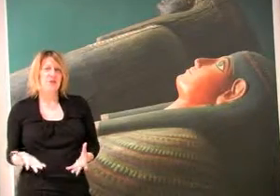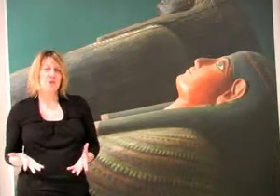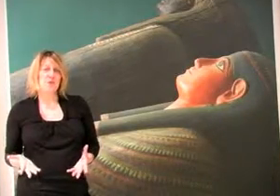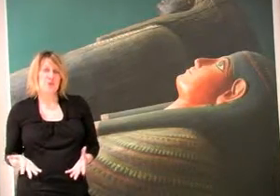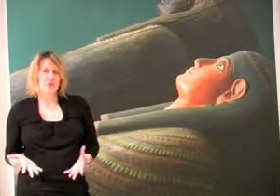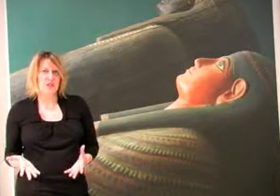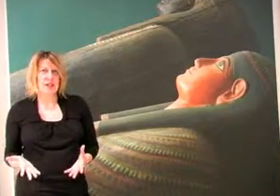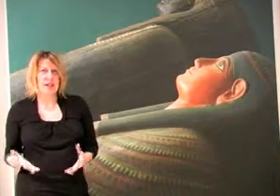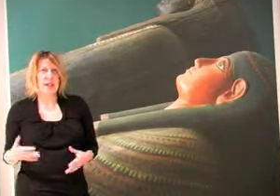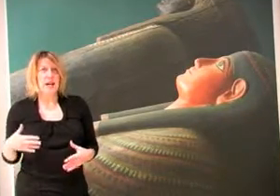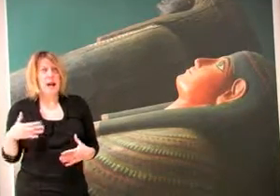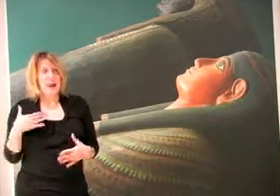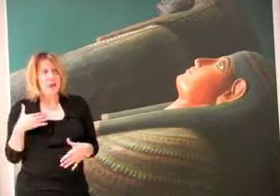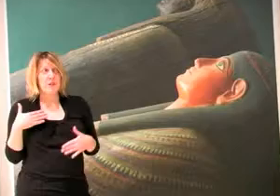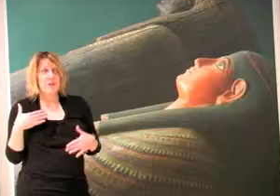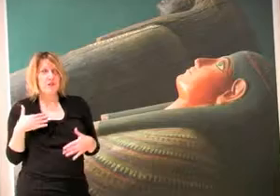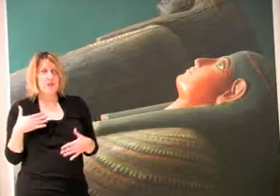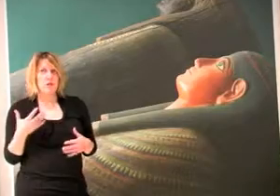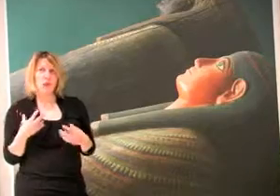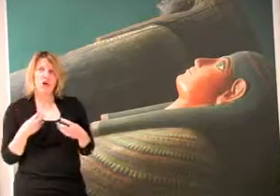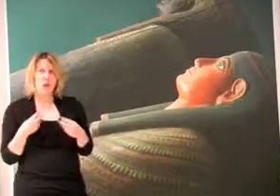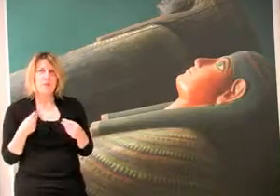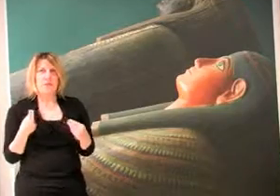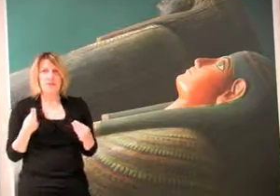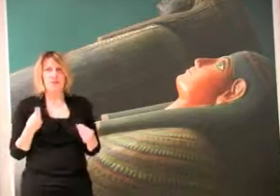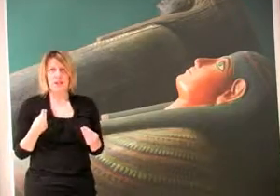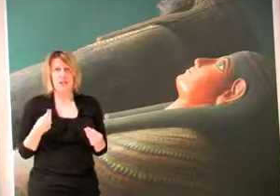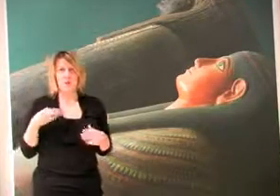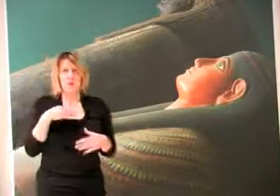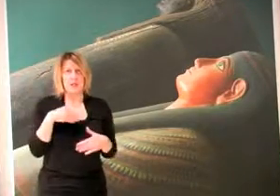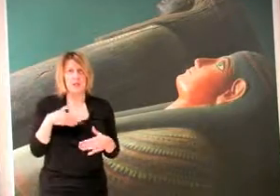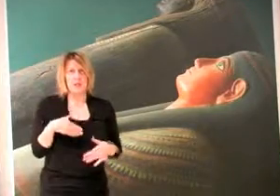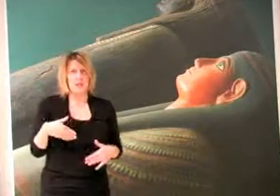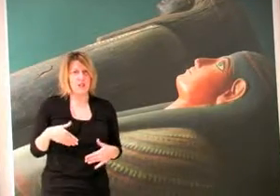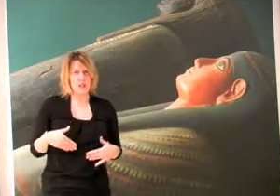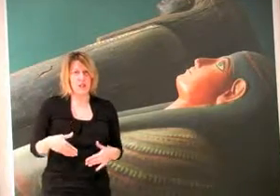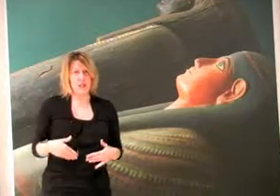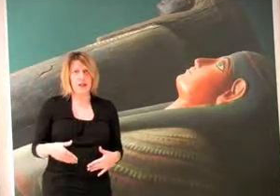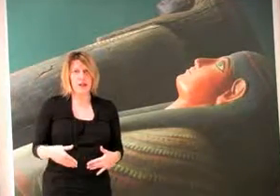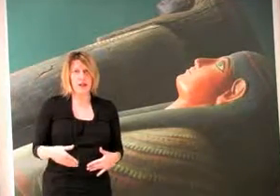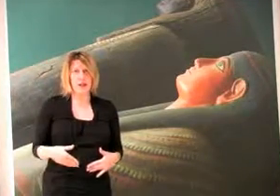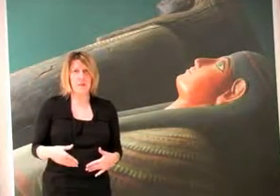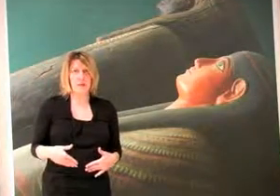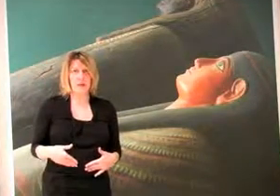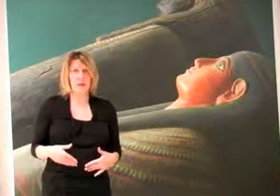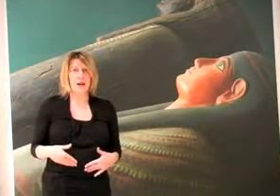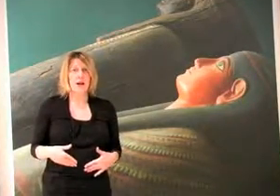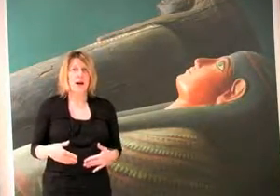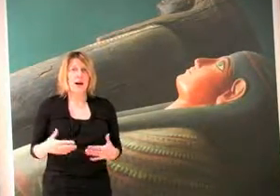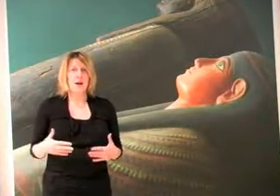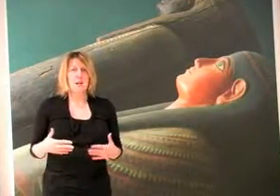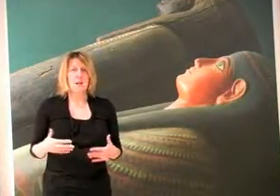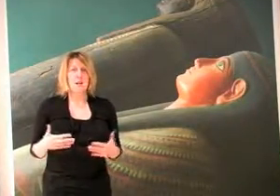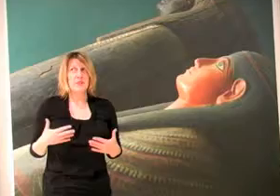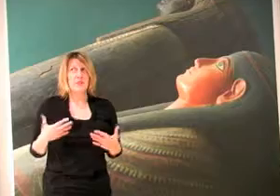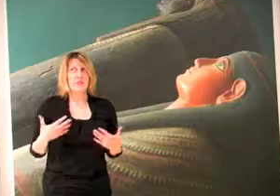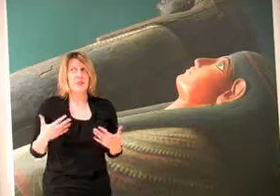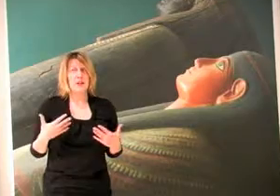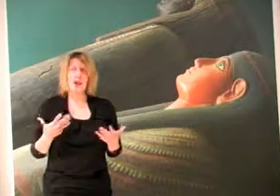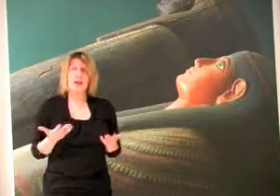the Book of the Dead. Amulets, charm-like things would be inserted inside of the wrapping. A